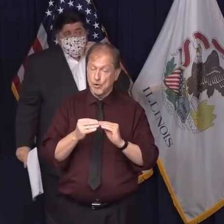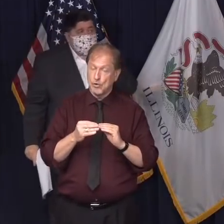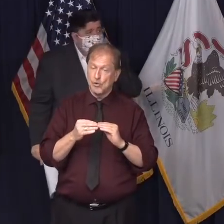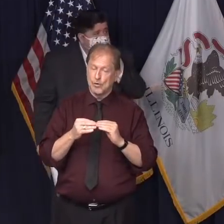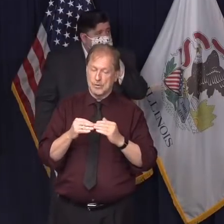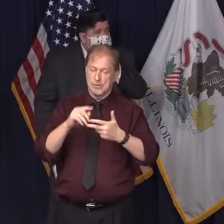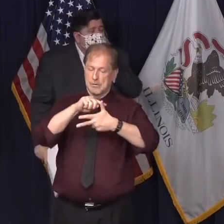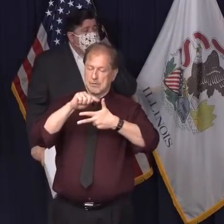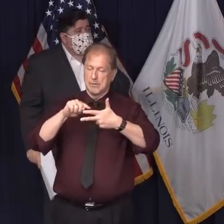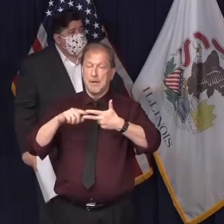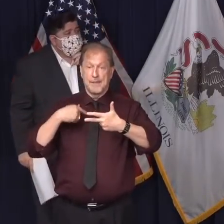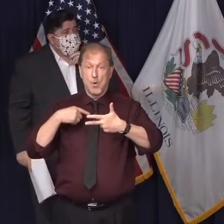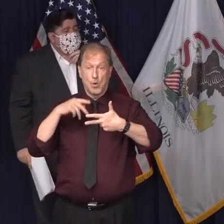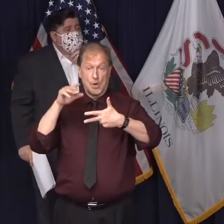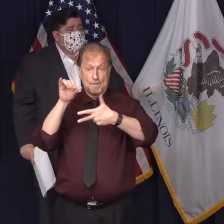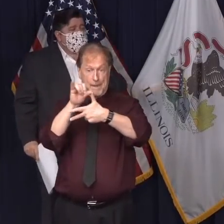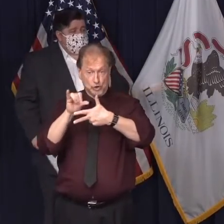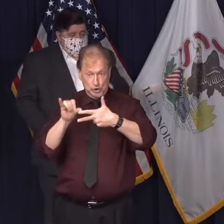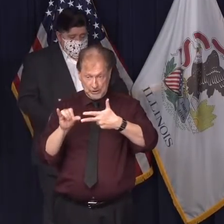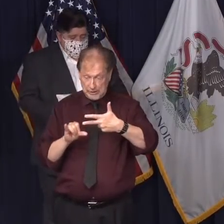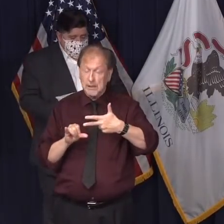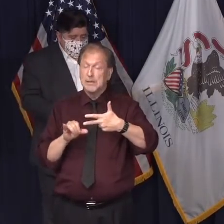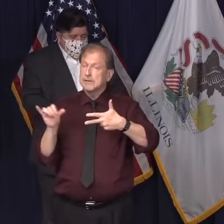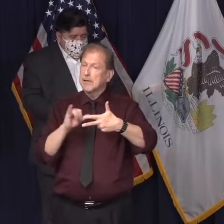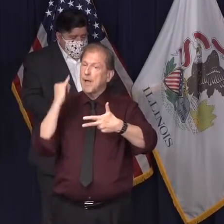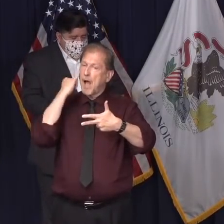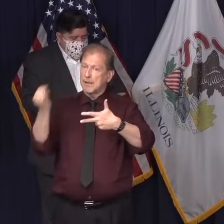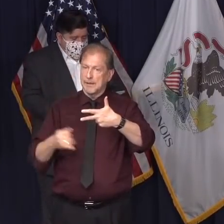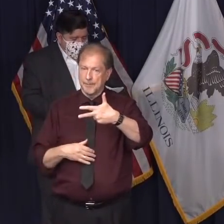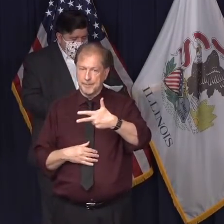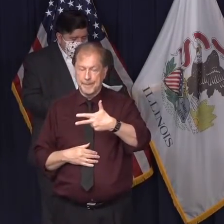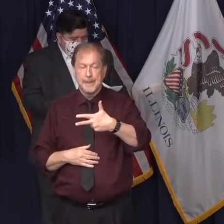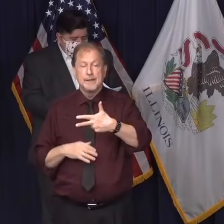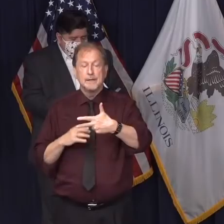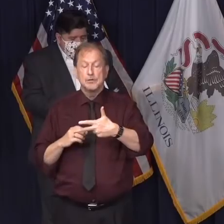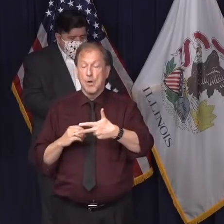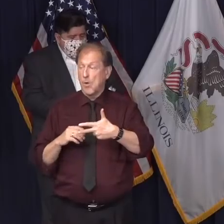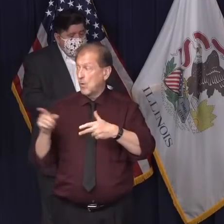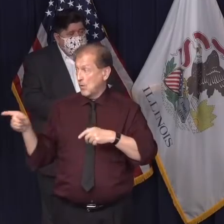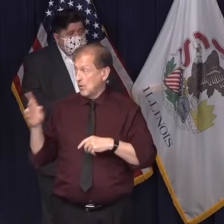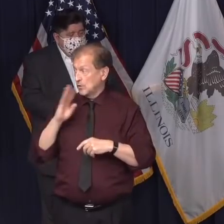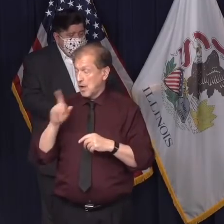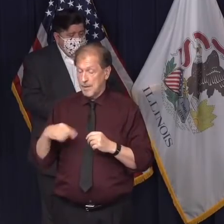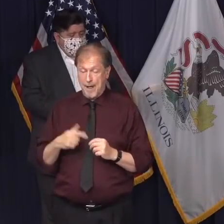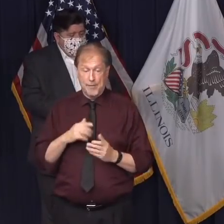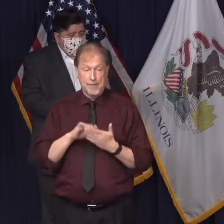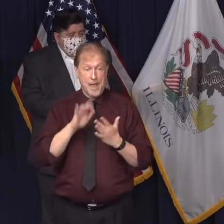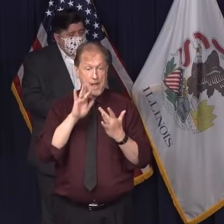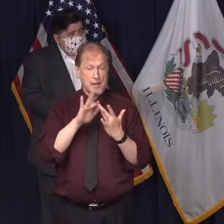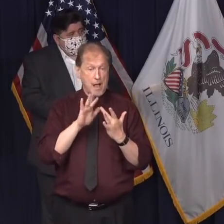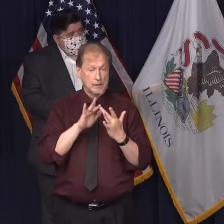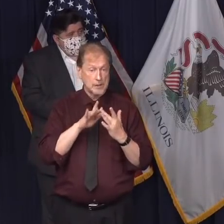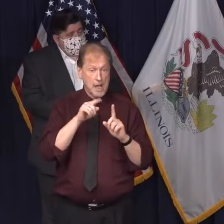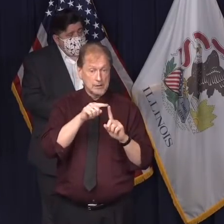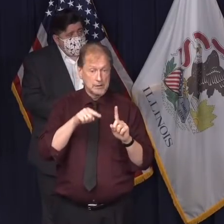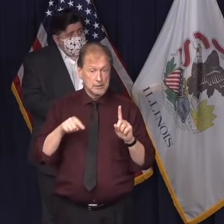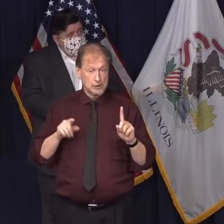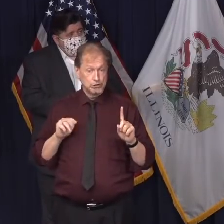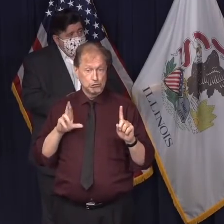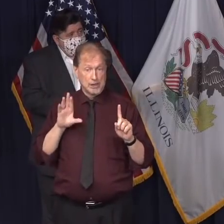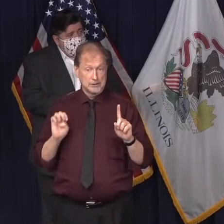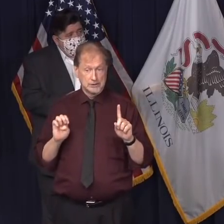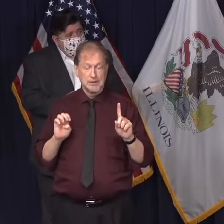So the information regarding the metrics around contact tracing, those are, I